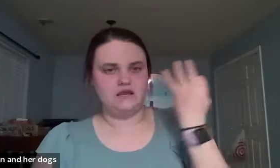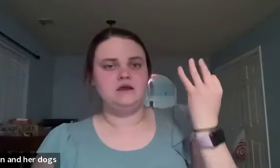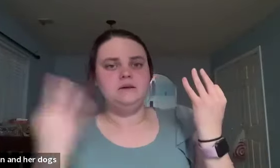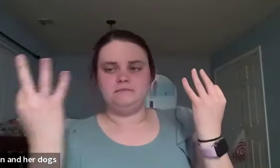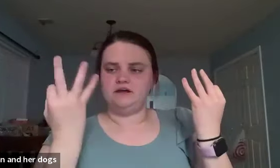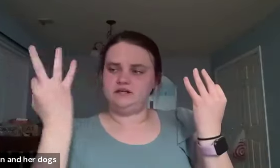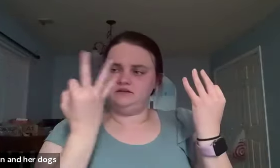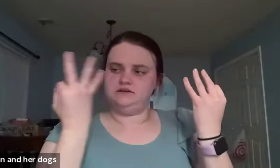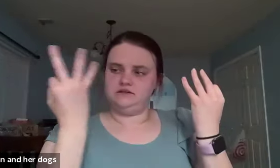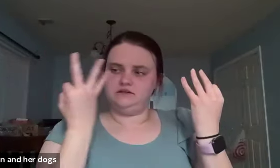Friday. But